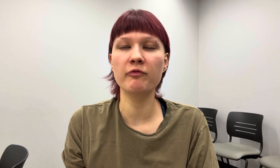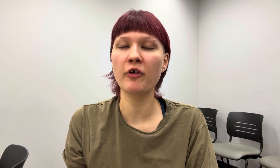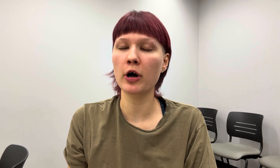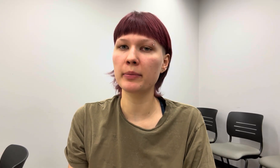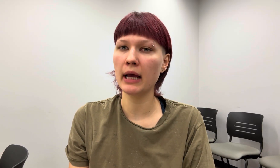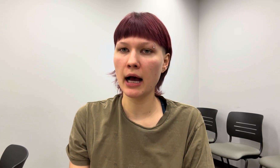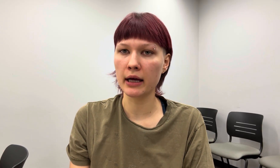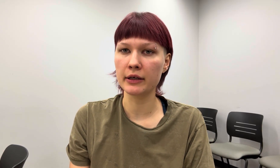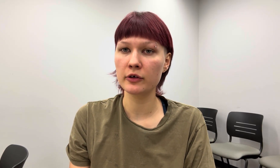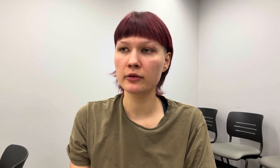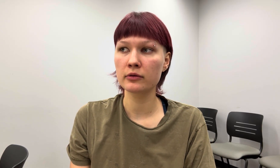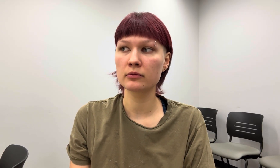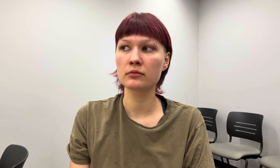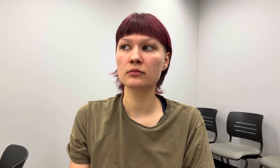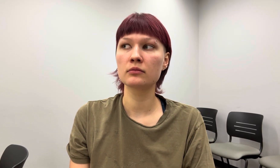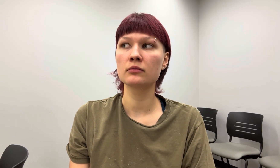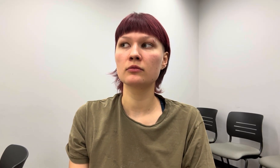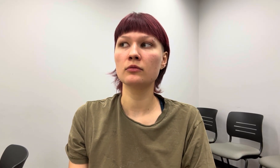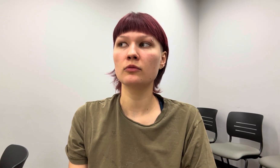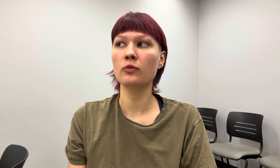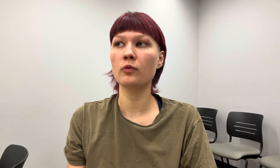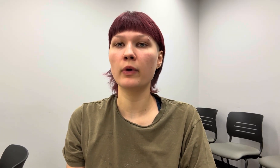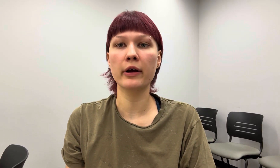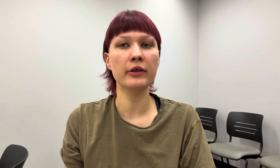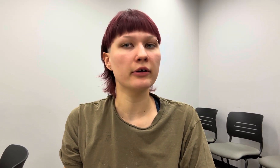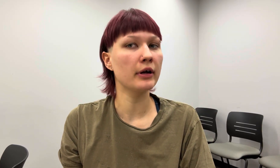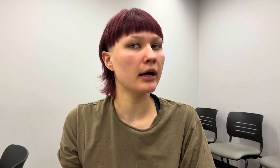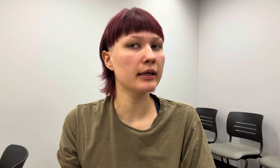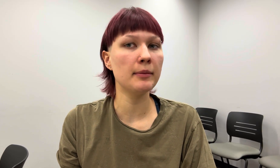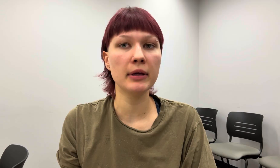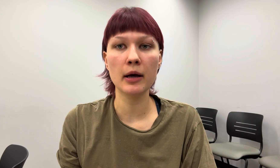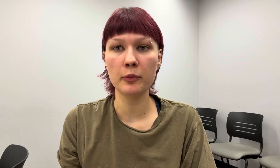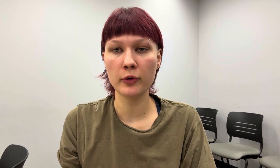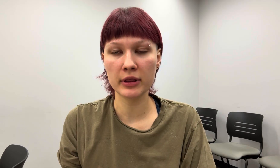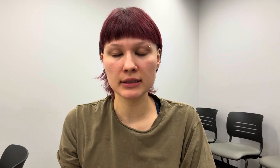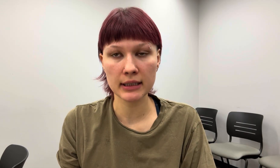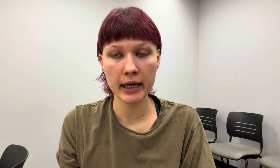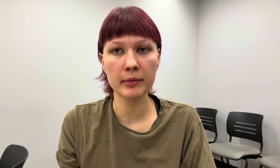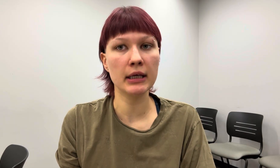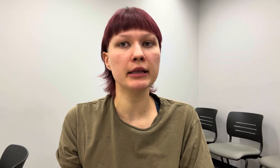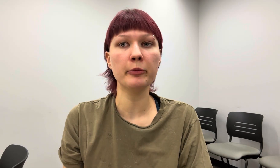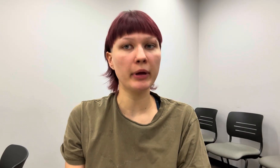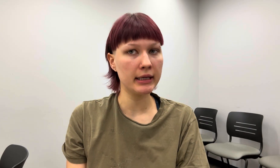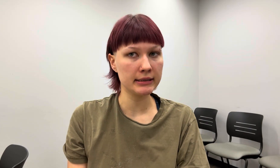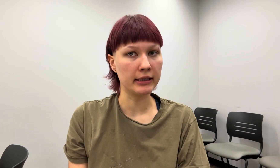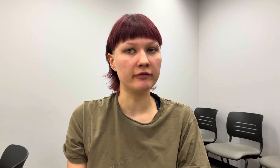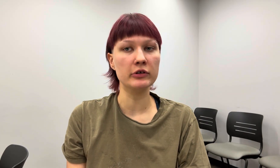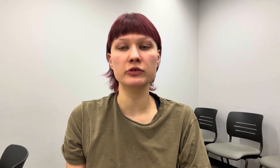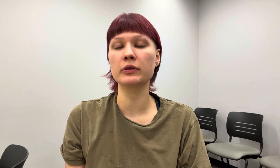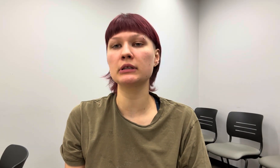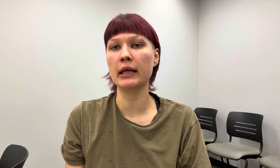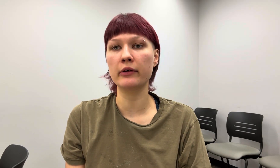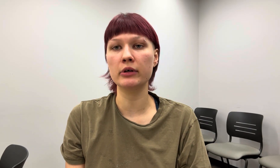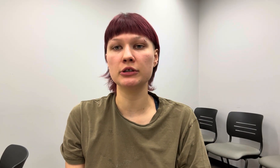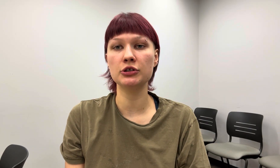far behind, where they're not keeping up with the timing and the pacing of the source language,